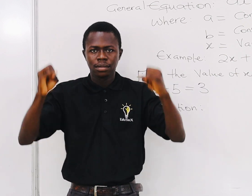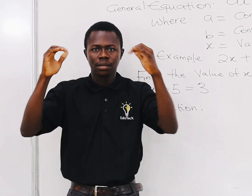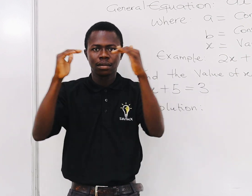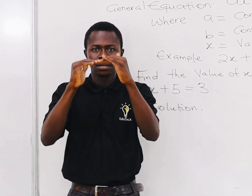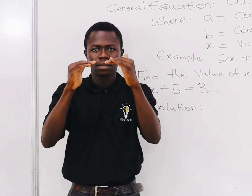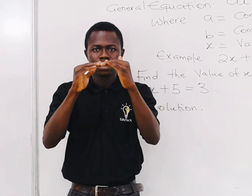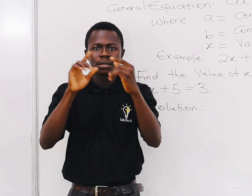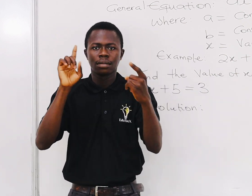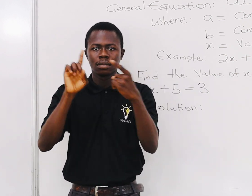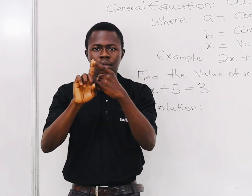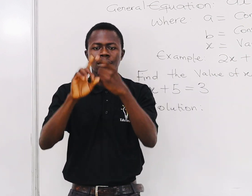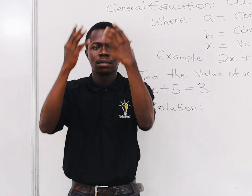using linear equations.